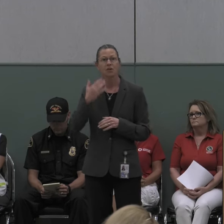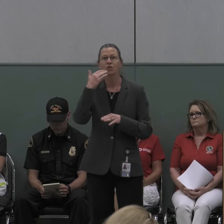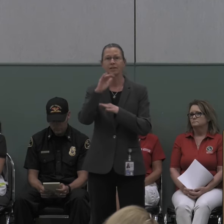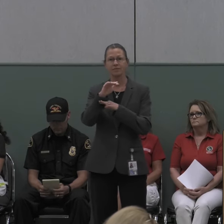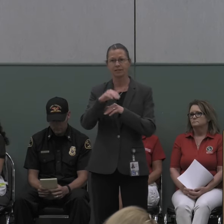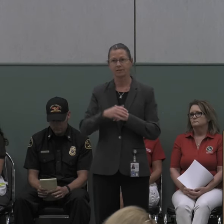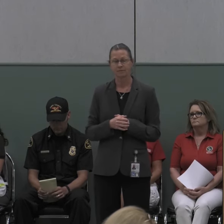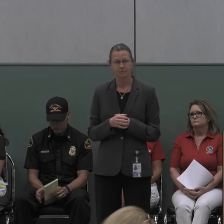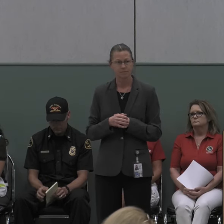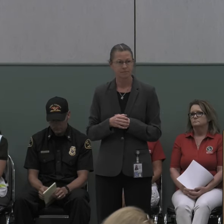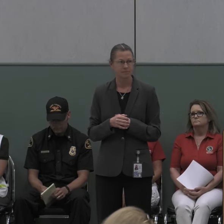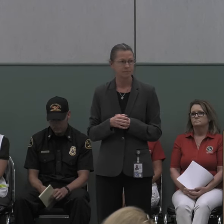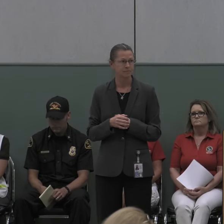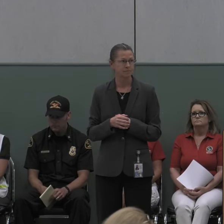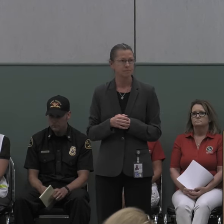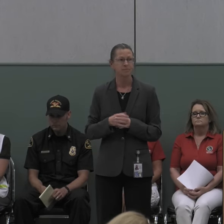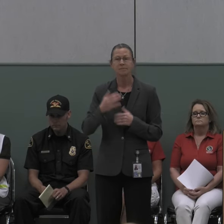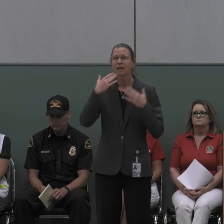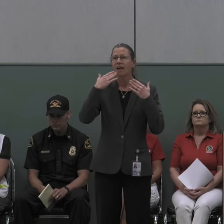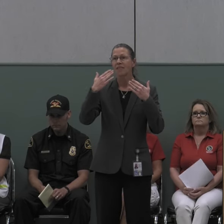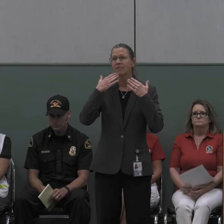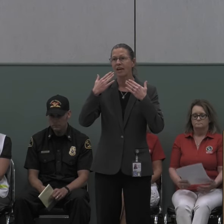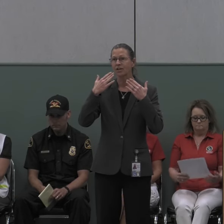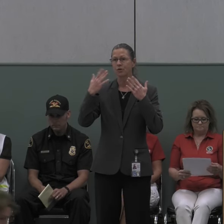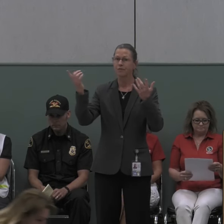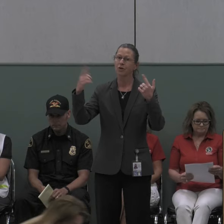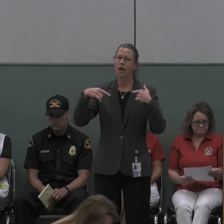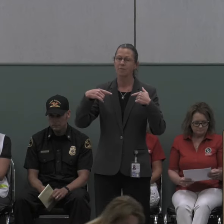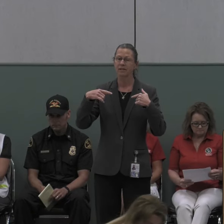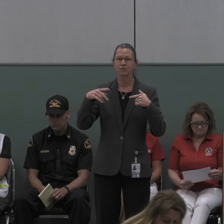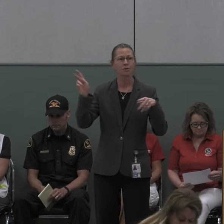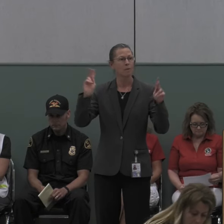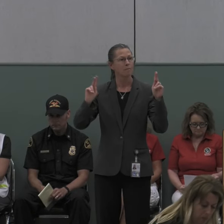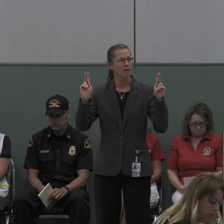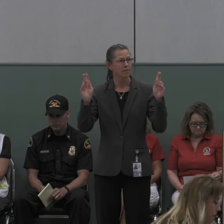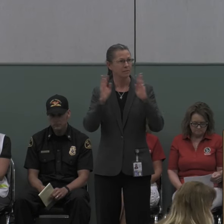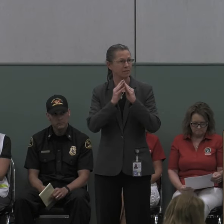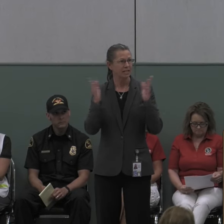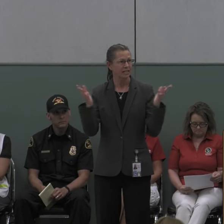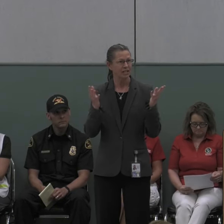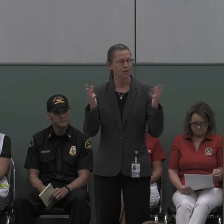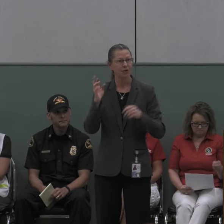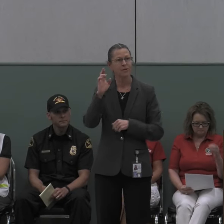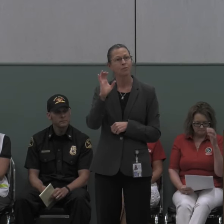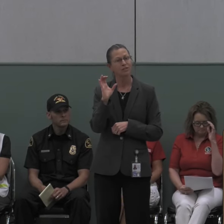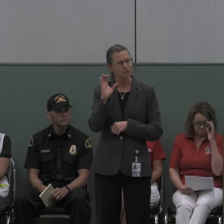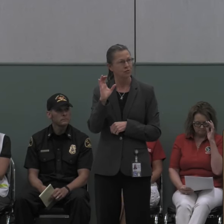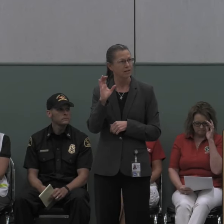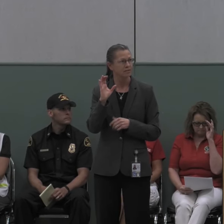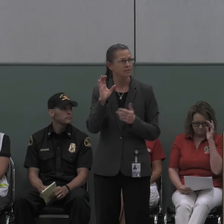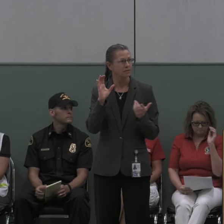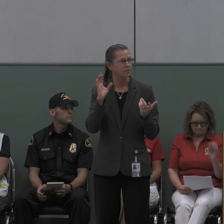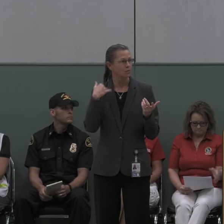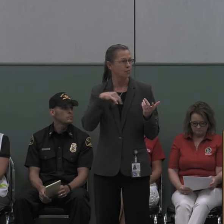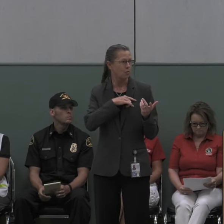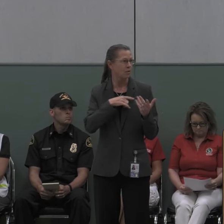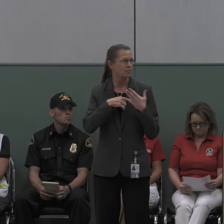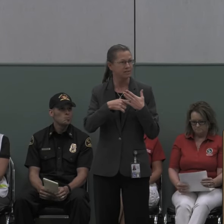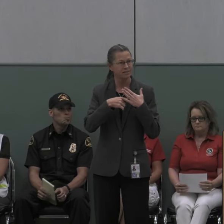Good evening. Thank you for coming to the public meeting here at the Ridgecrest Community Meeting over for the Crest